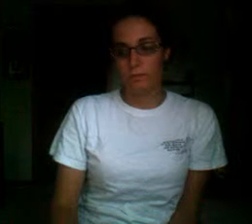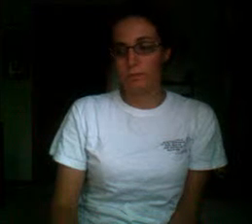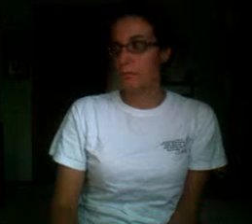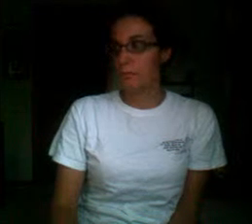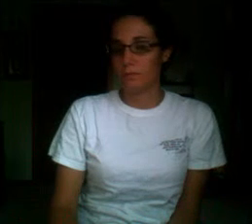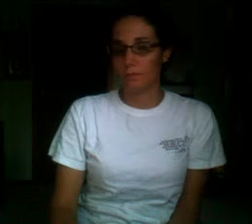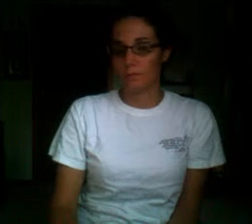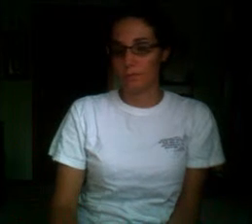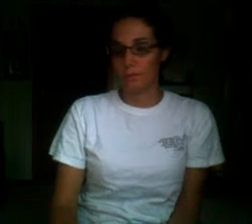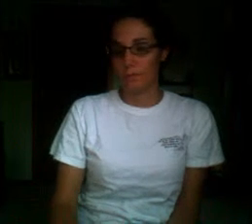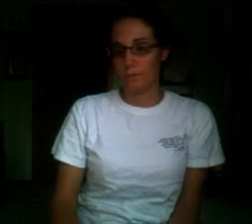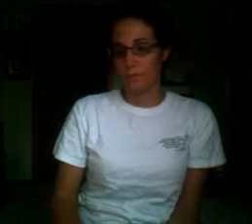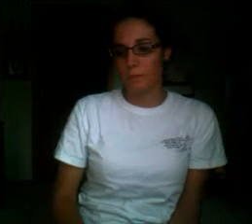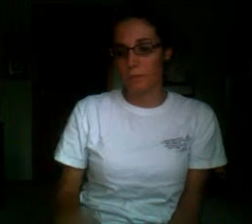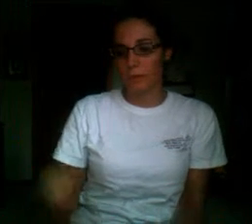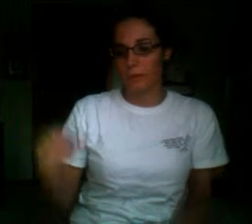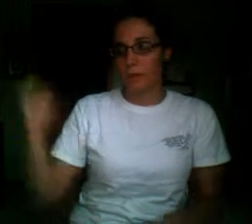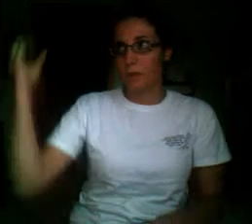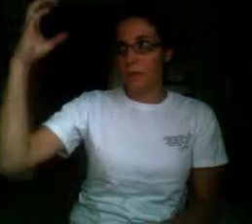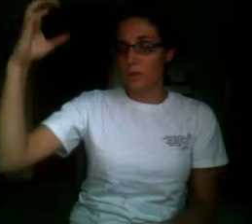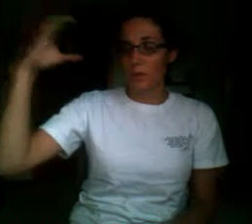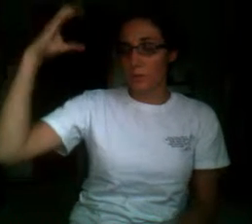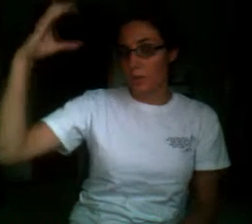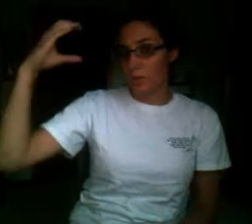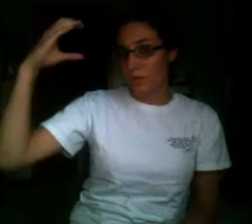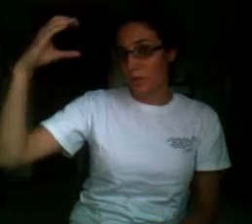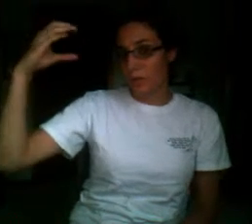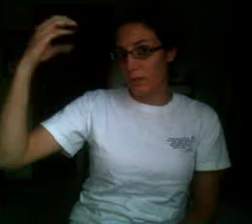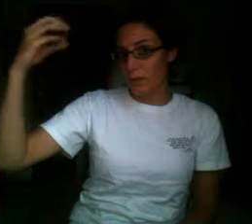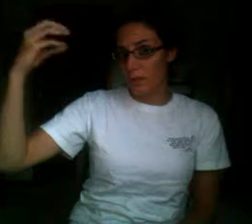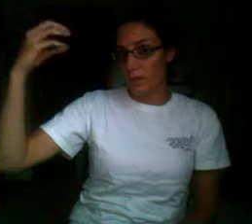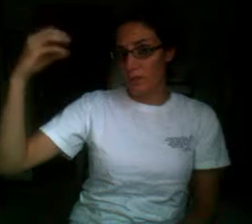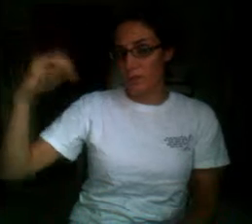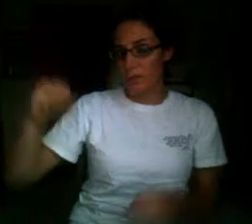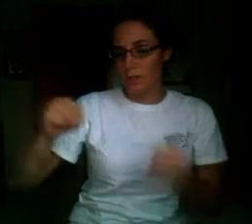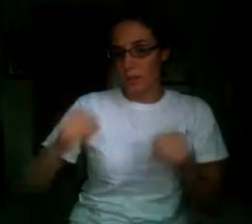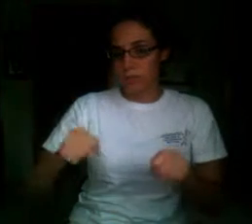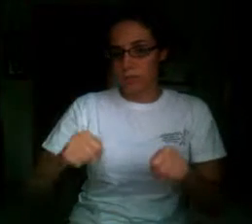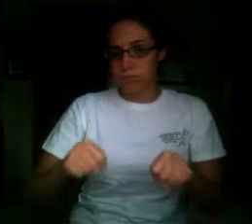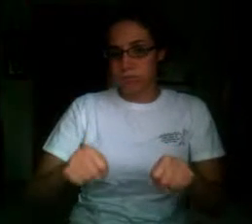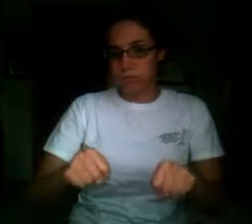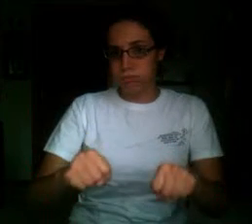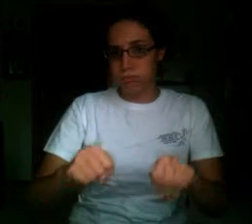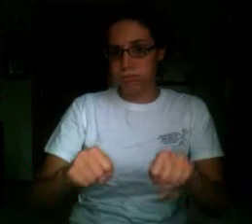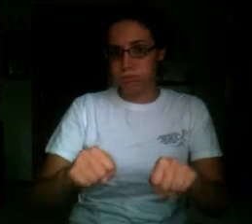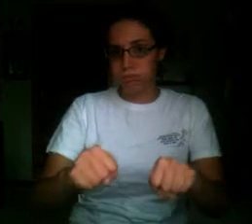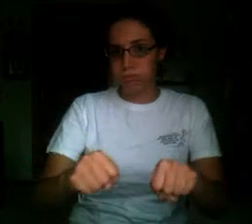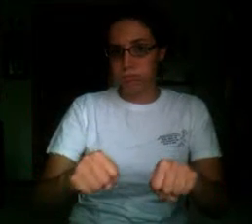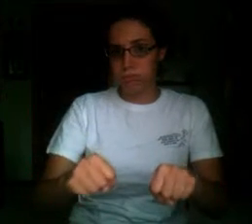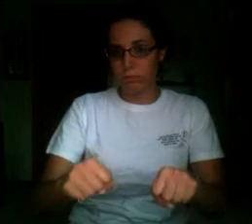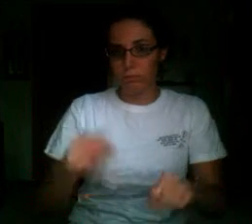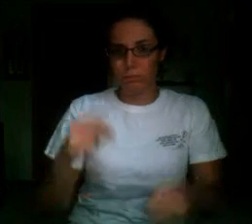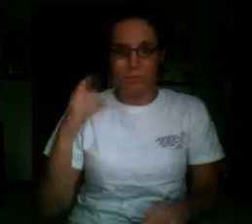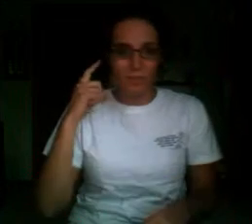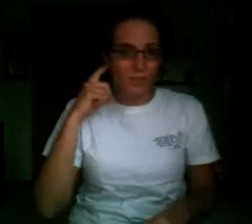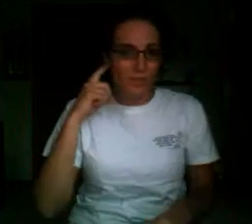Make hay while the sun shines. The mowing machine's whirring sounded cheerfully from the old buffalo wallow